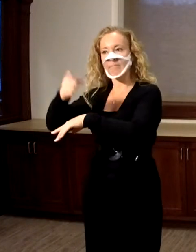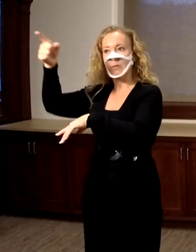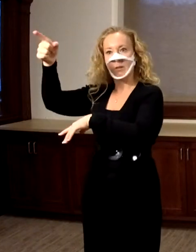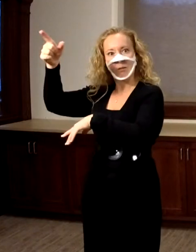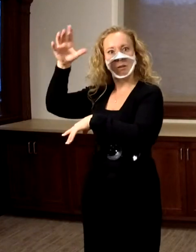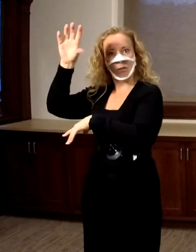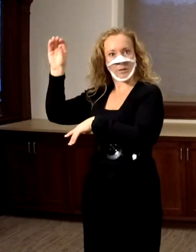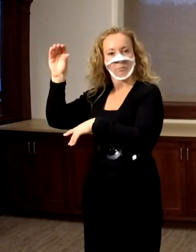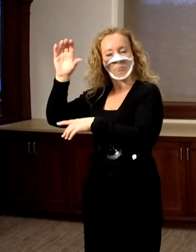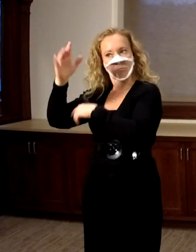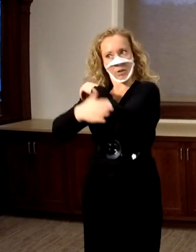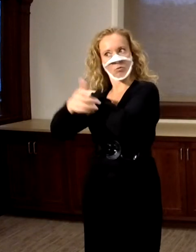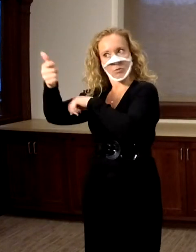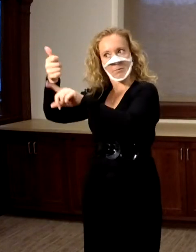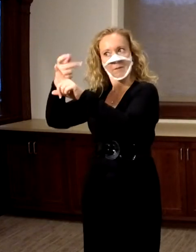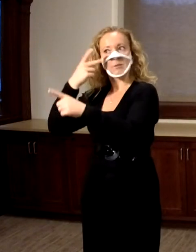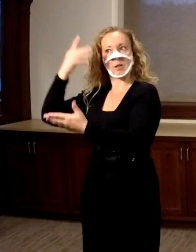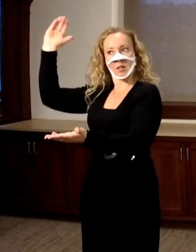new hospitalizations.